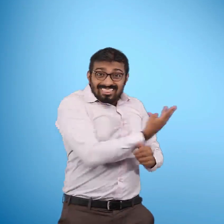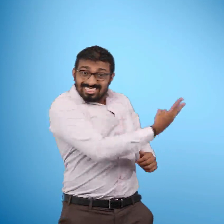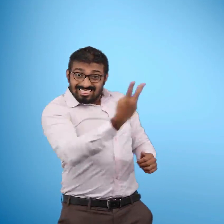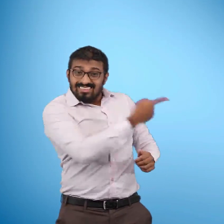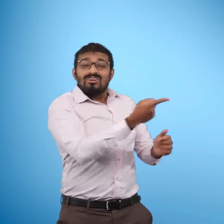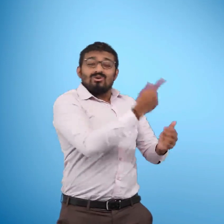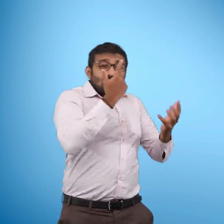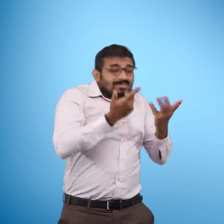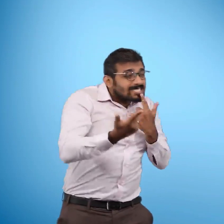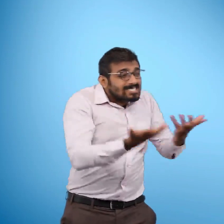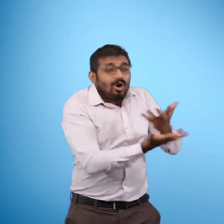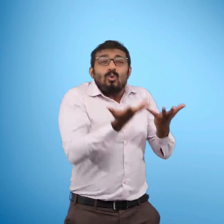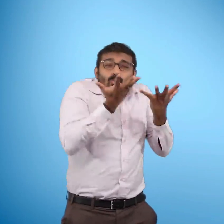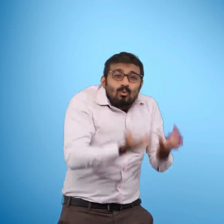shown by 3 different lines.